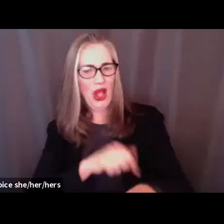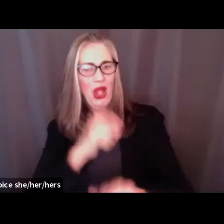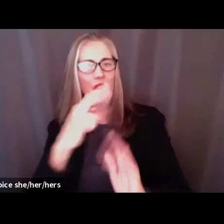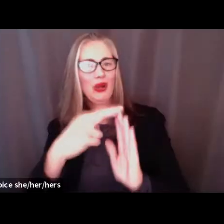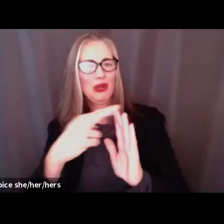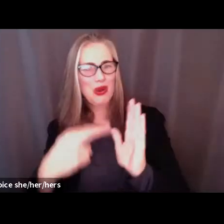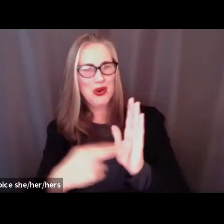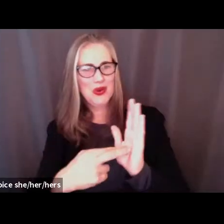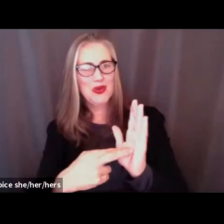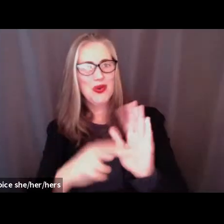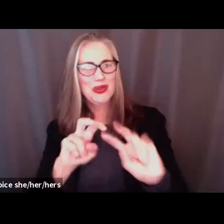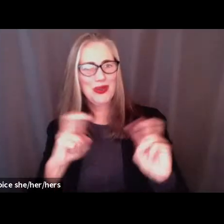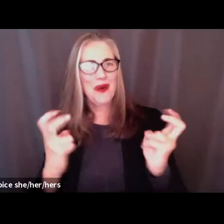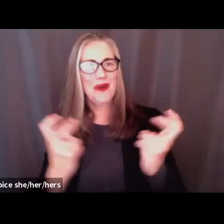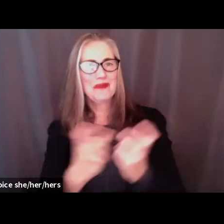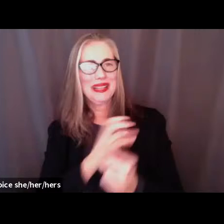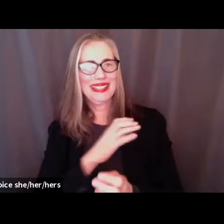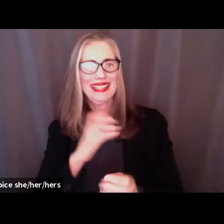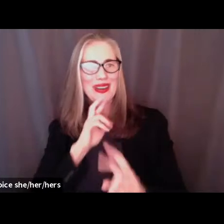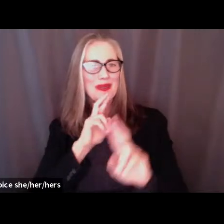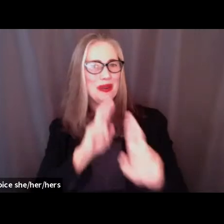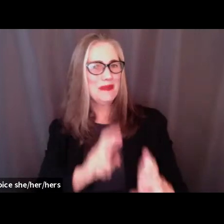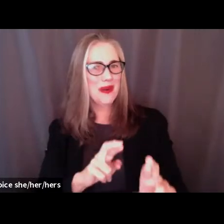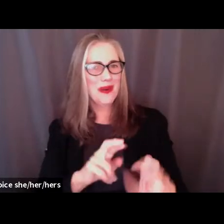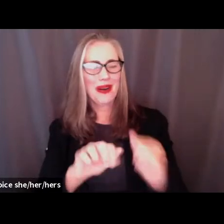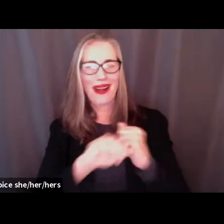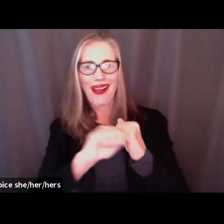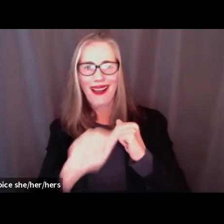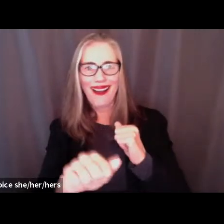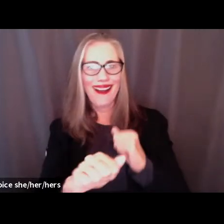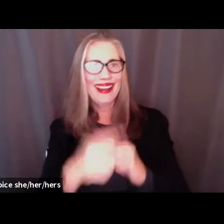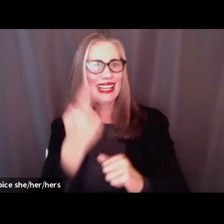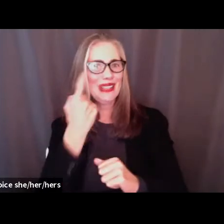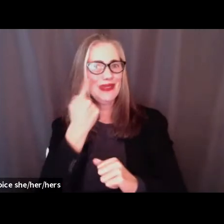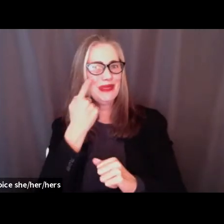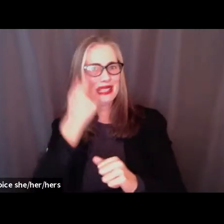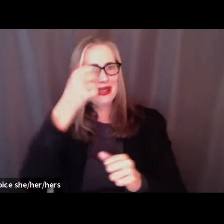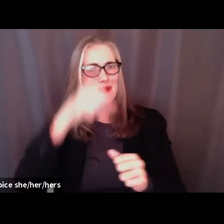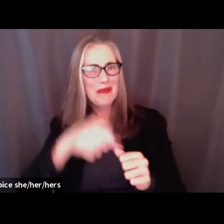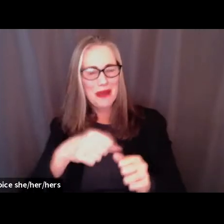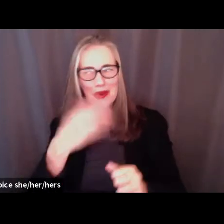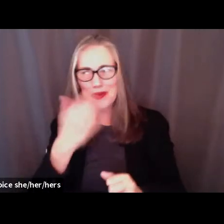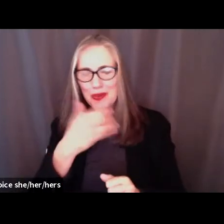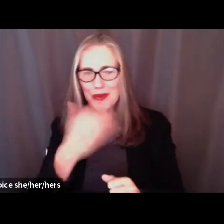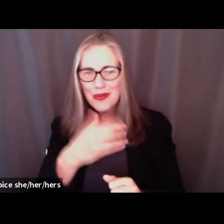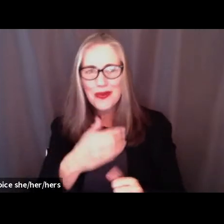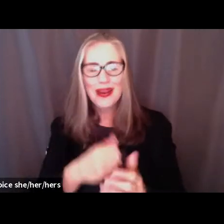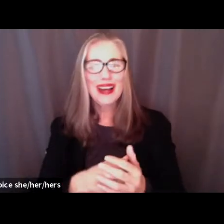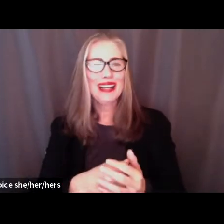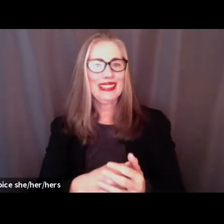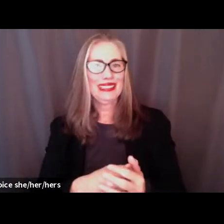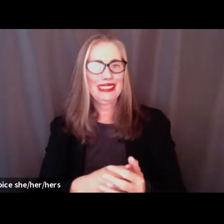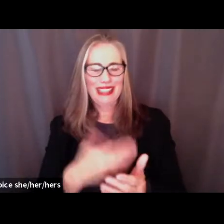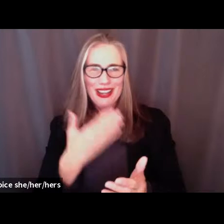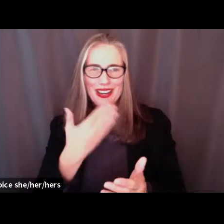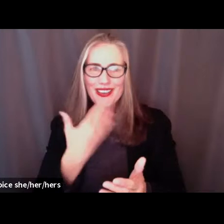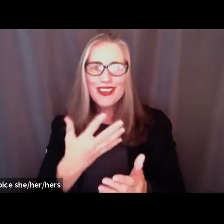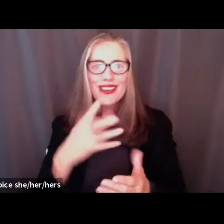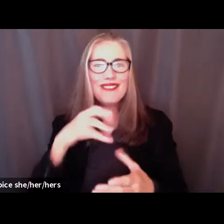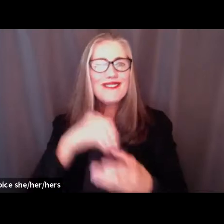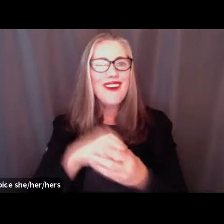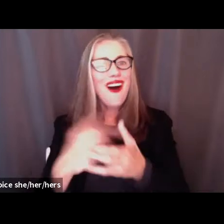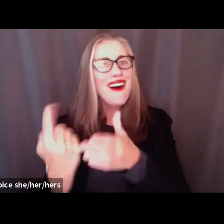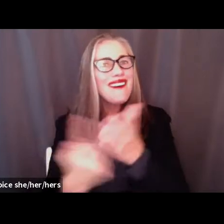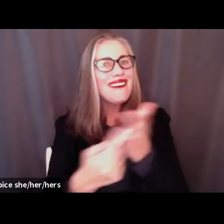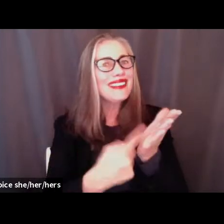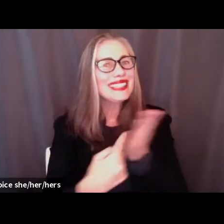Committee report that we've had, recent memory. a lot of good stuff in there, and certainly